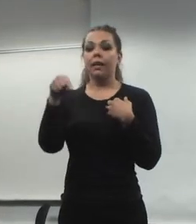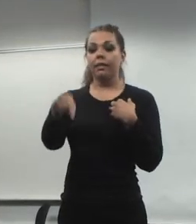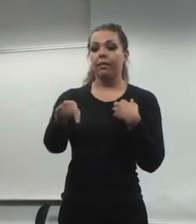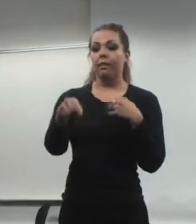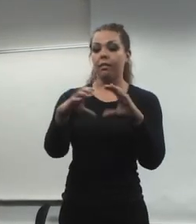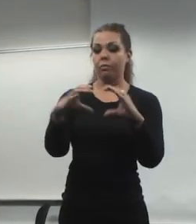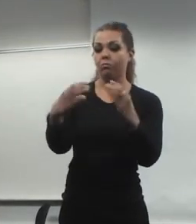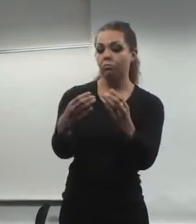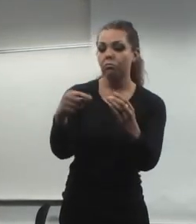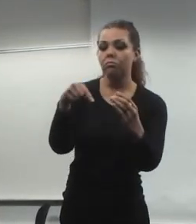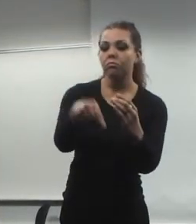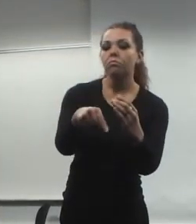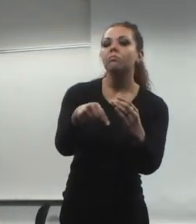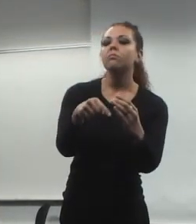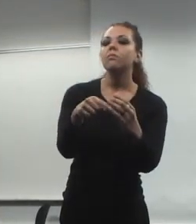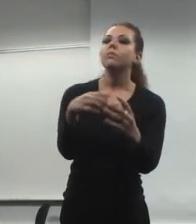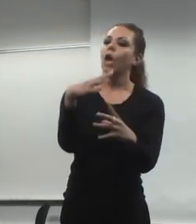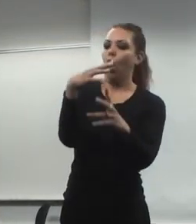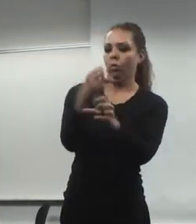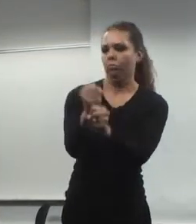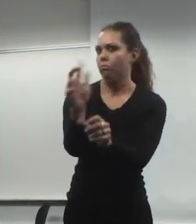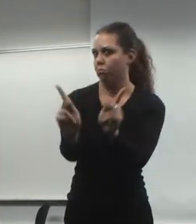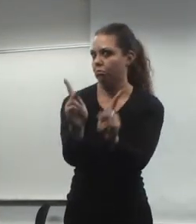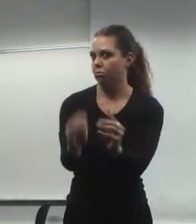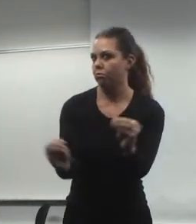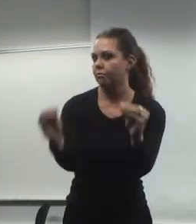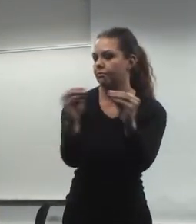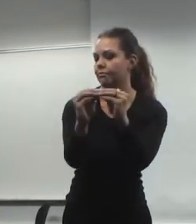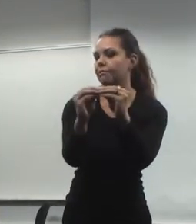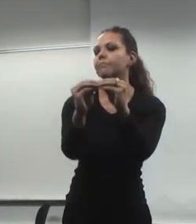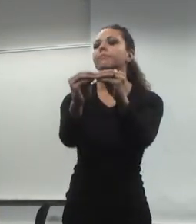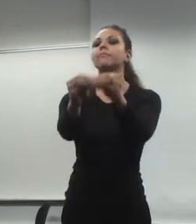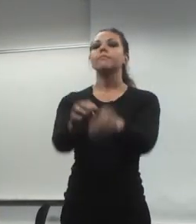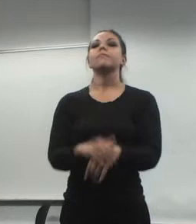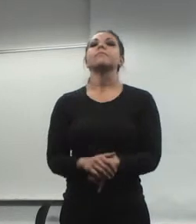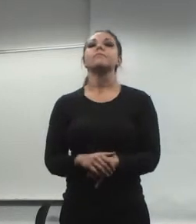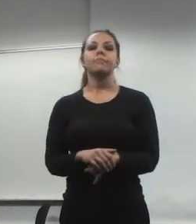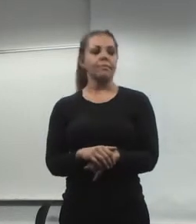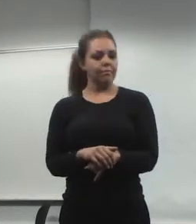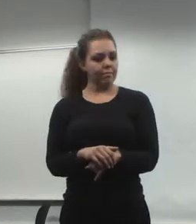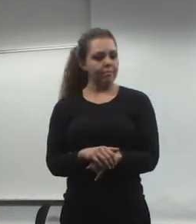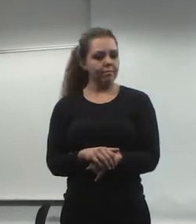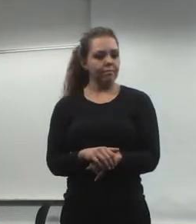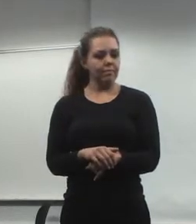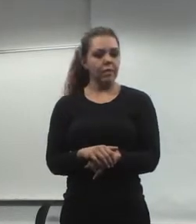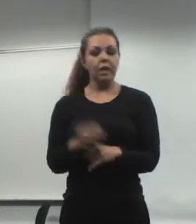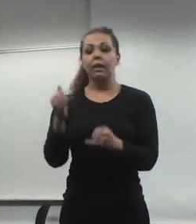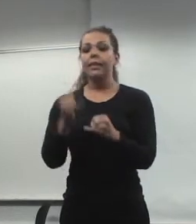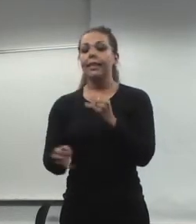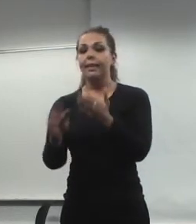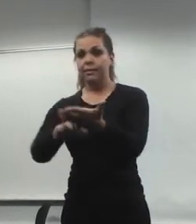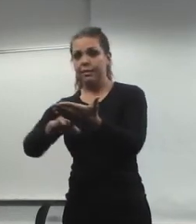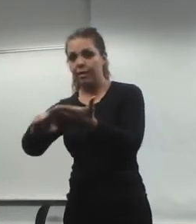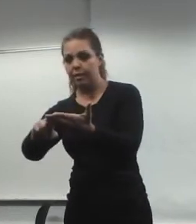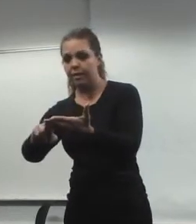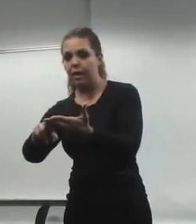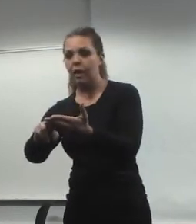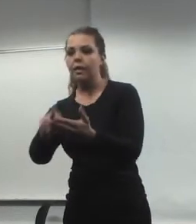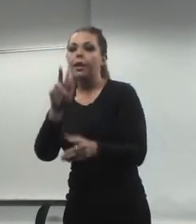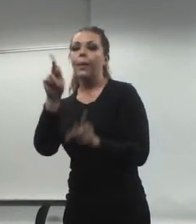trust. Lastly, there was one small preliminary study focusing on individuals with